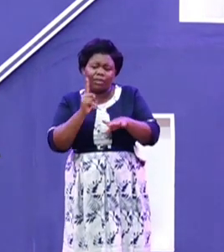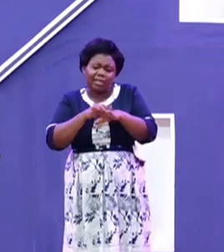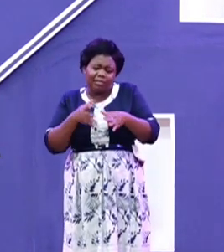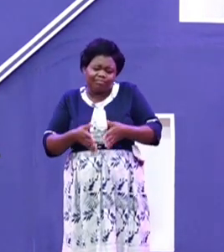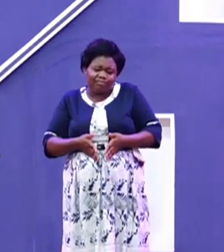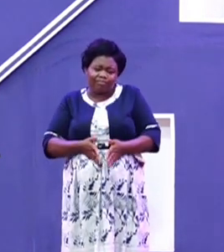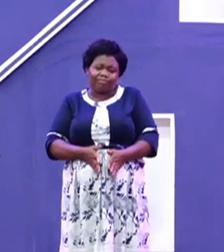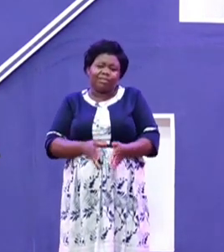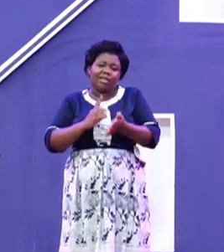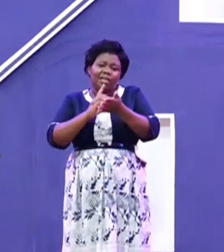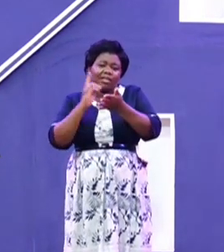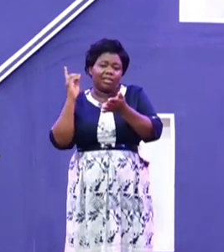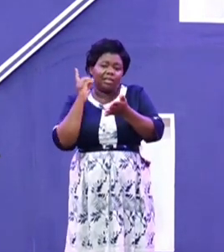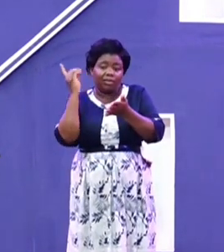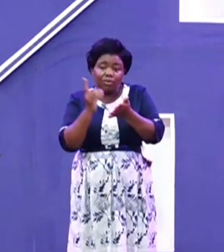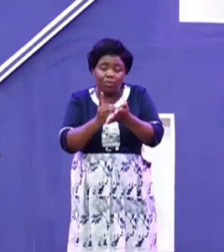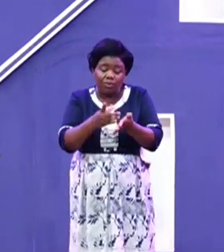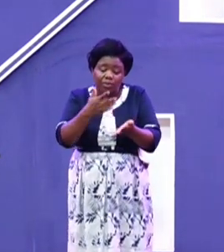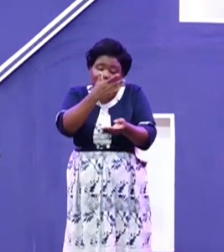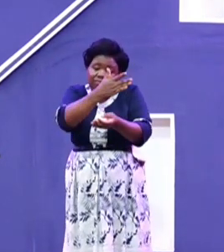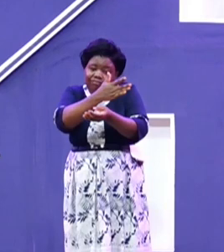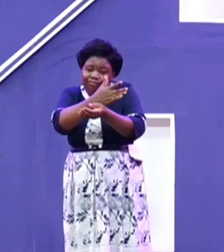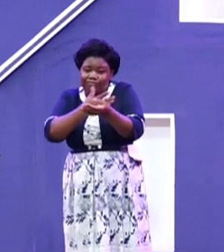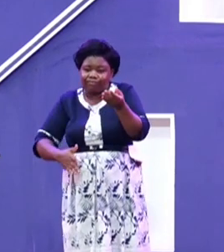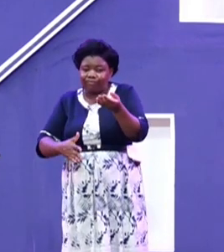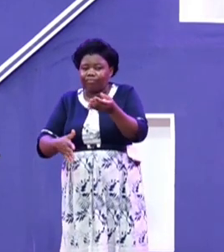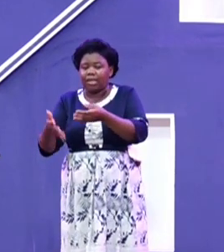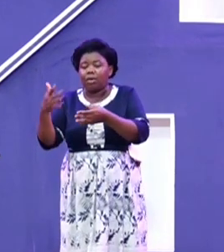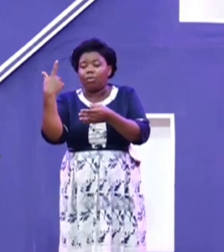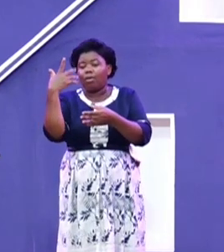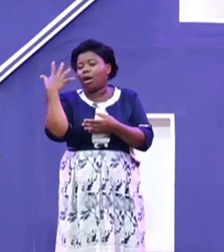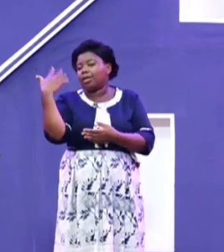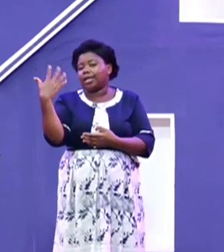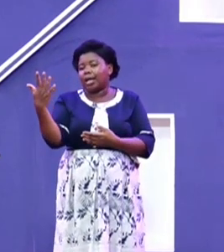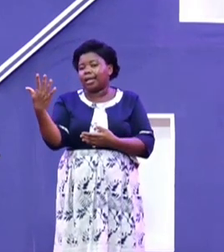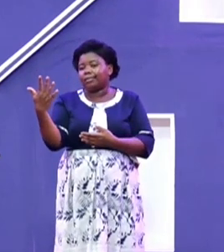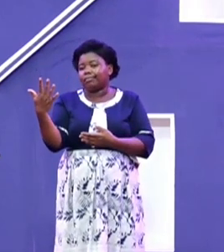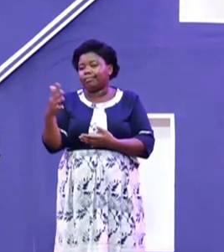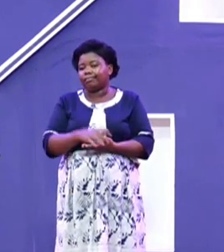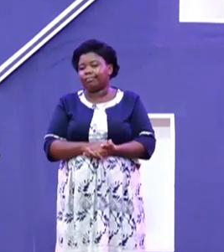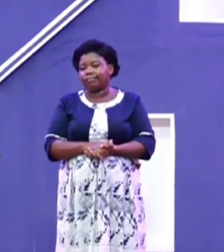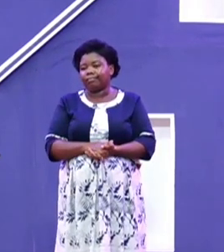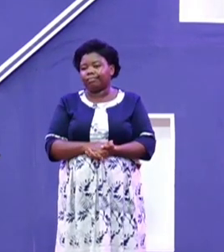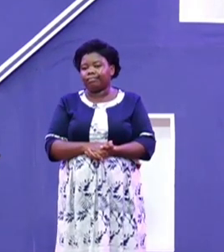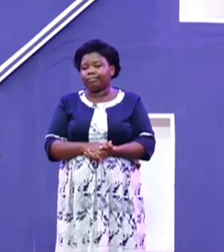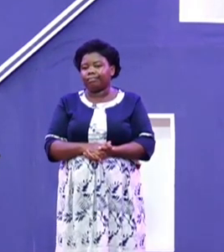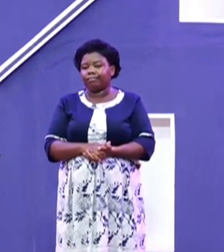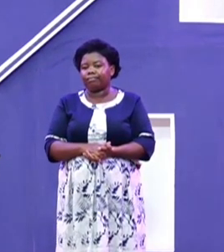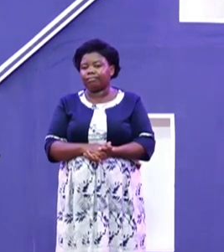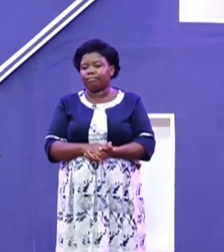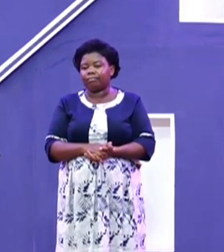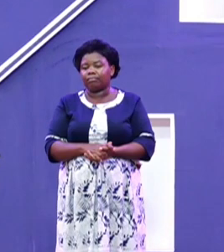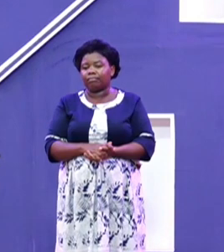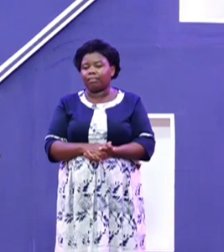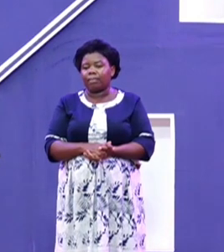mu kumuzaalisa kakunyuse. Now they brought up this child. They gave birth to this child with only one arm, yet